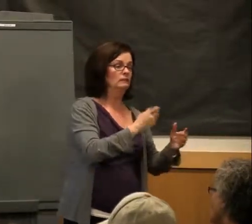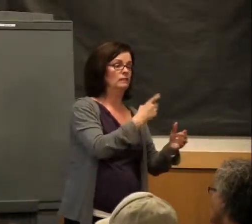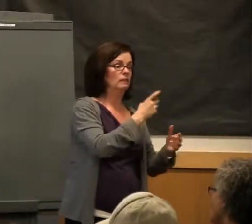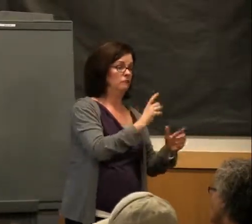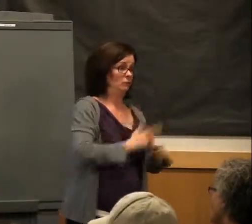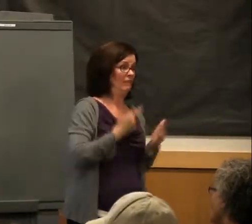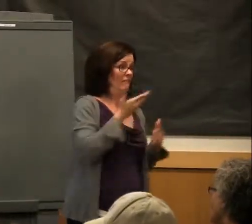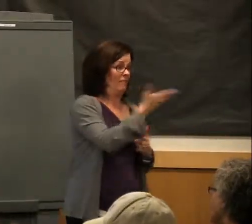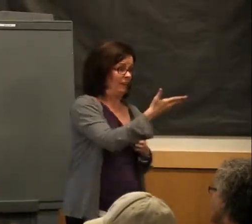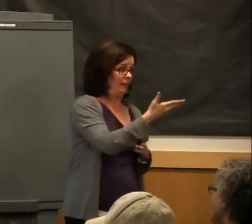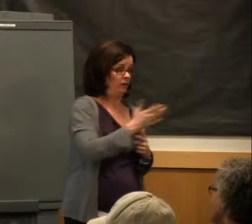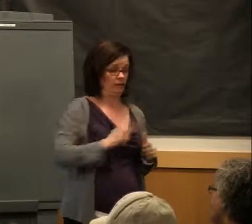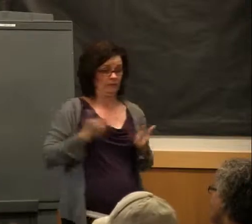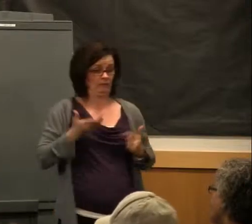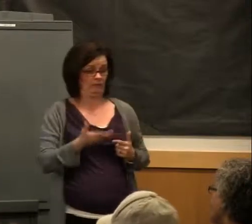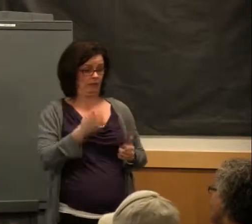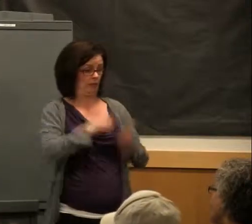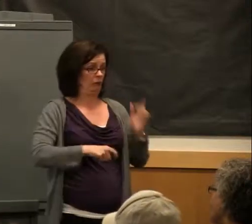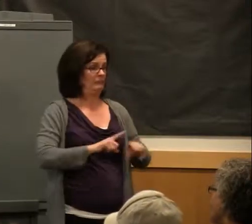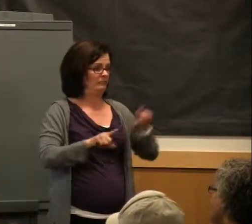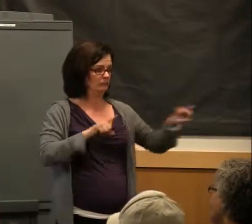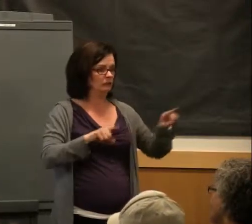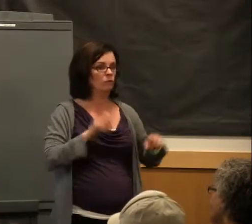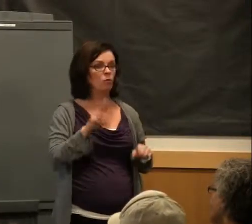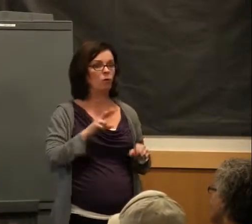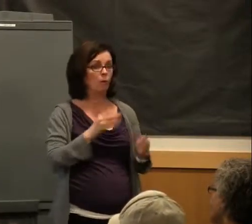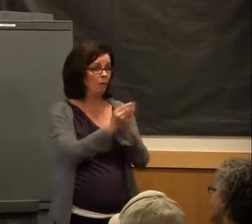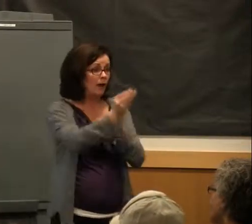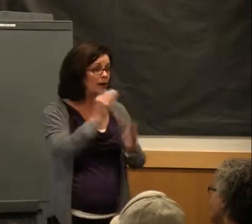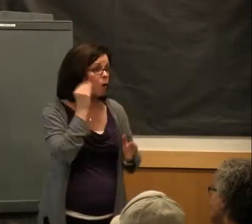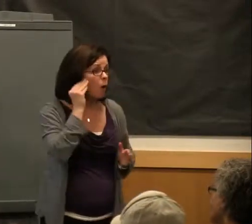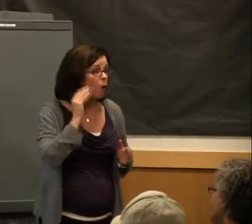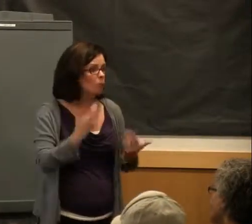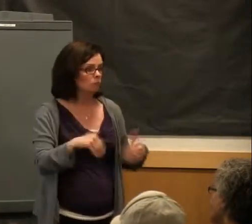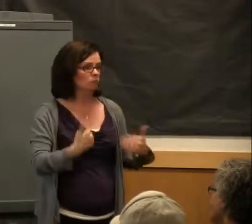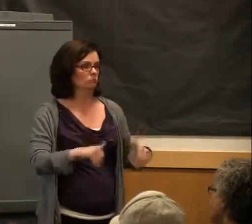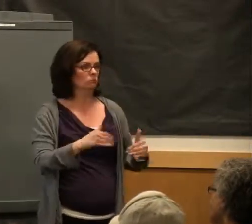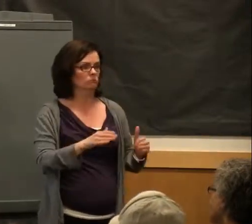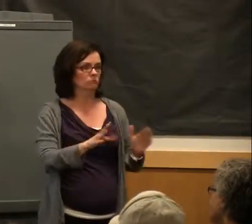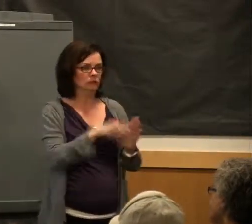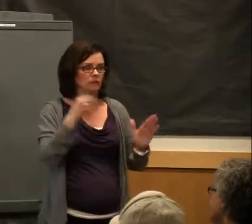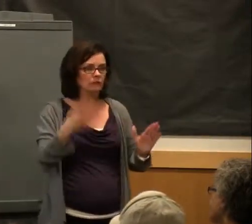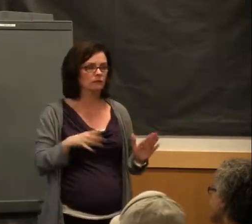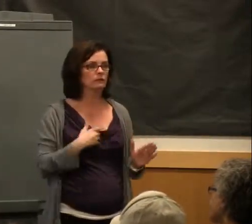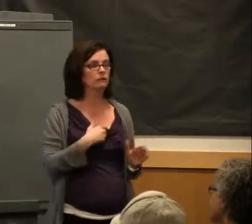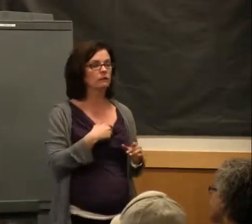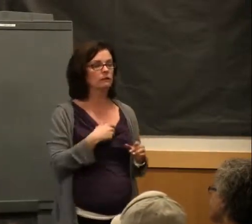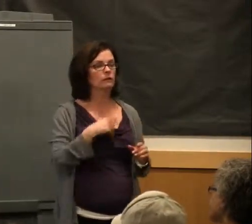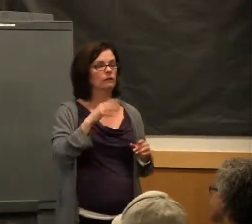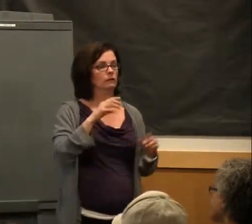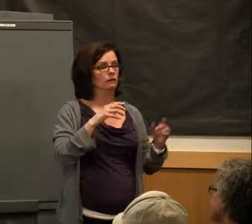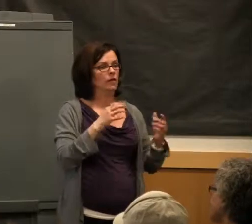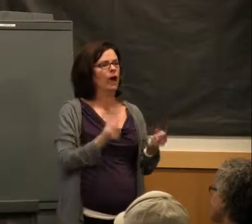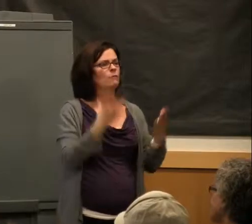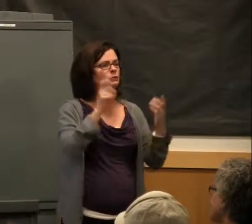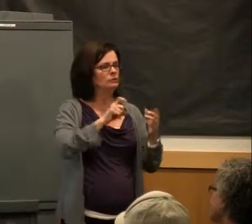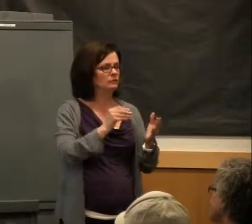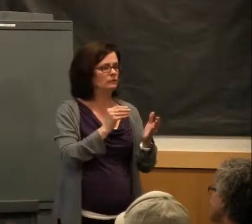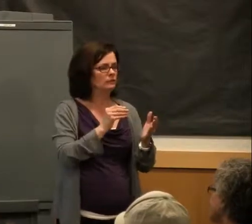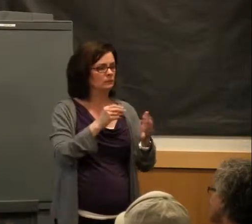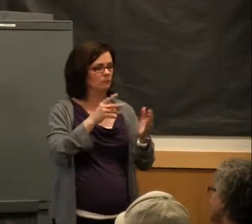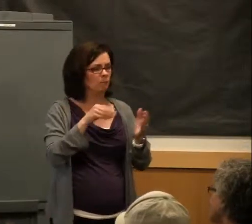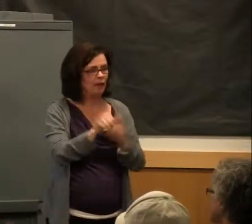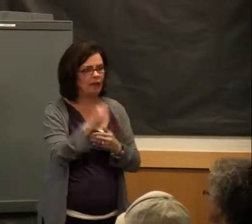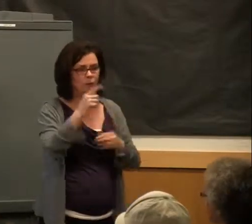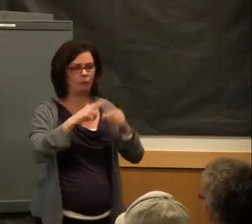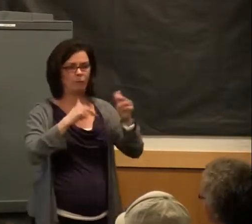Cost of living or the cost of real estate? You know, how much do you have to pay for a building on a square foot basis in